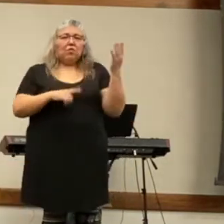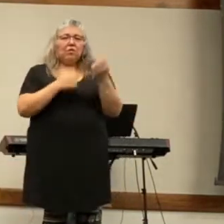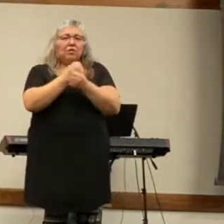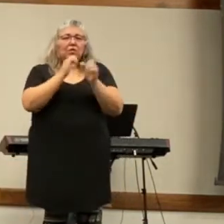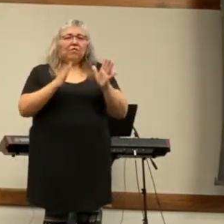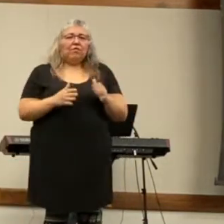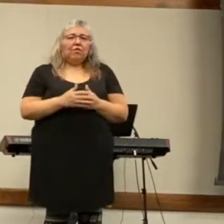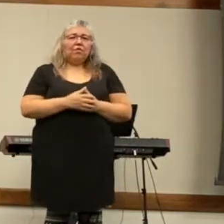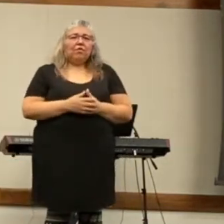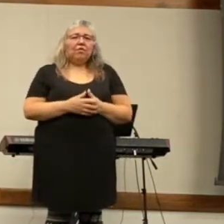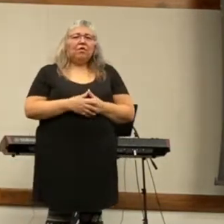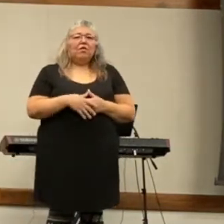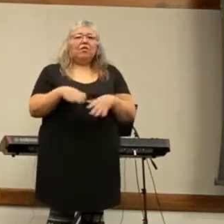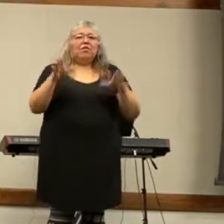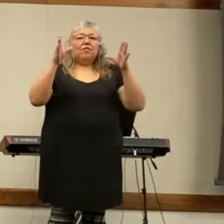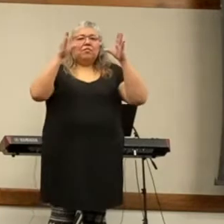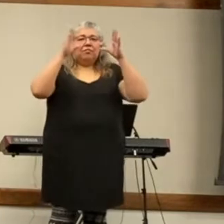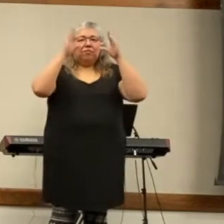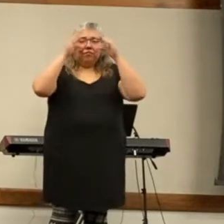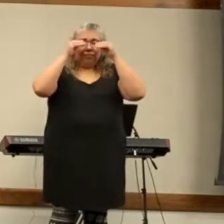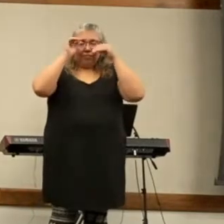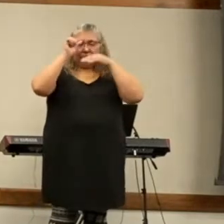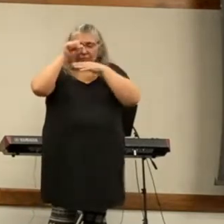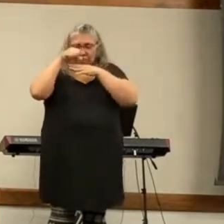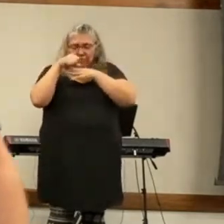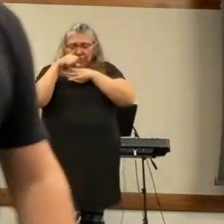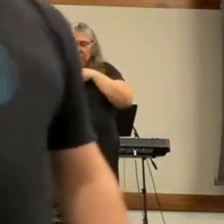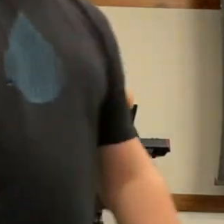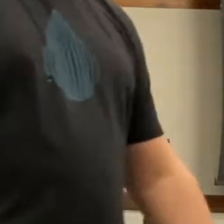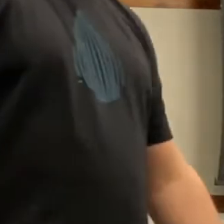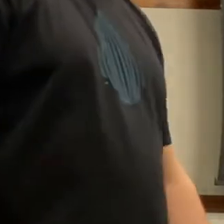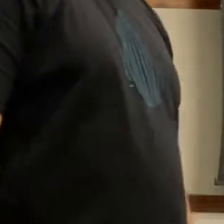head bowed and every eye closed. Never asked.